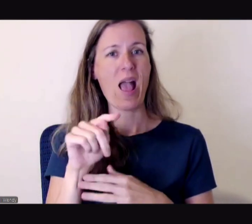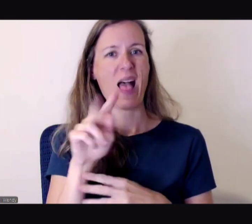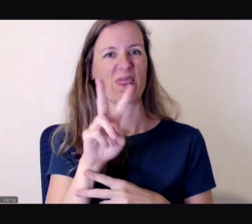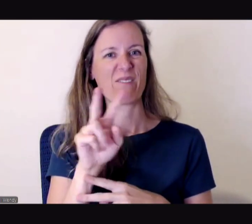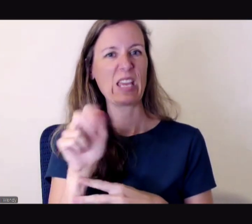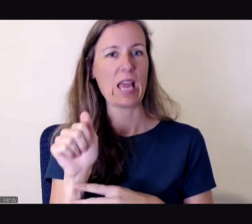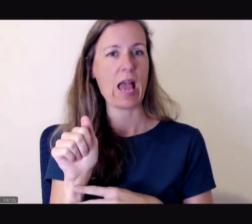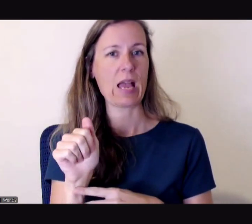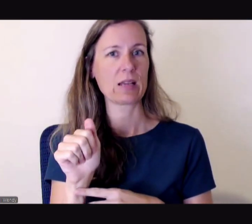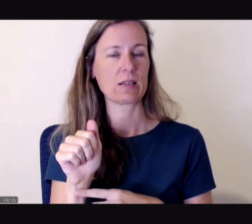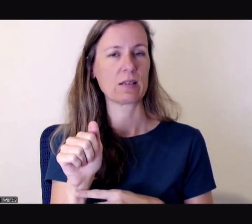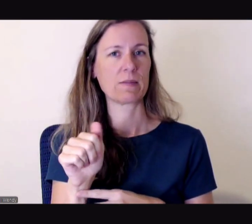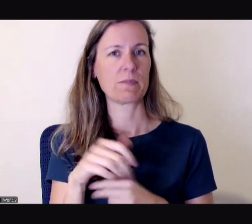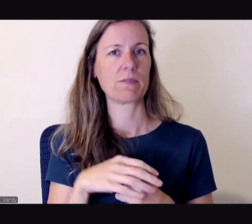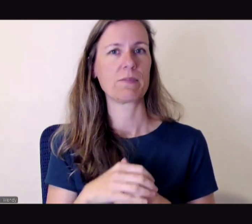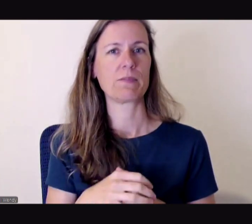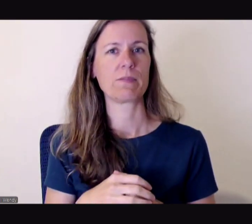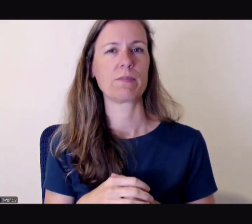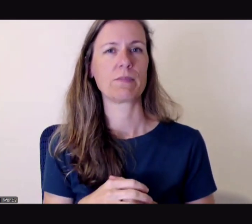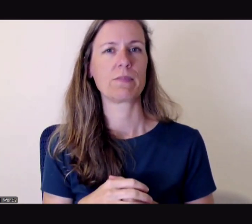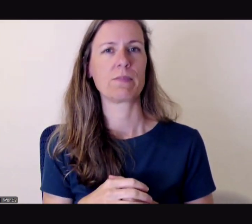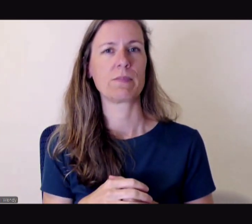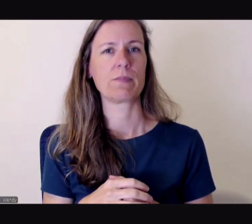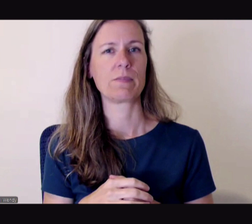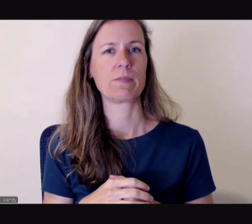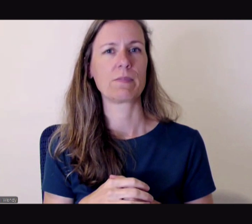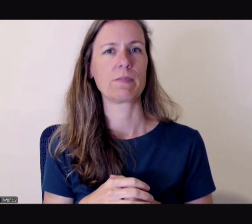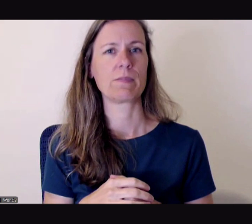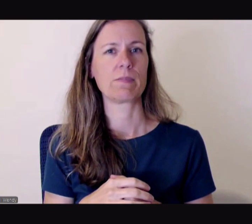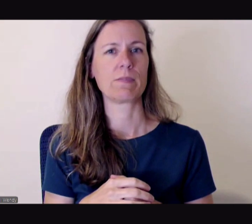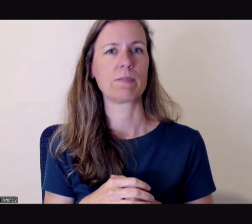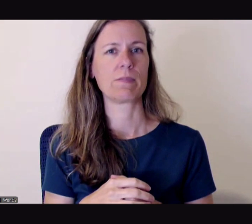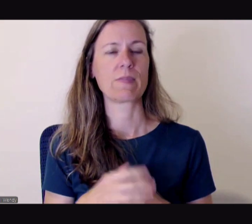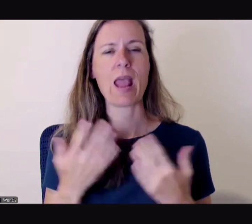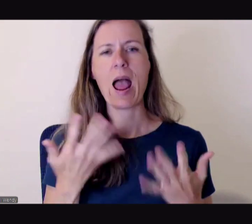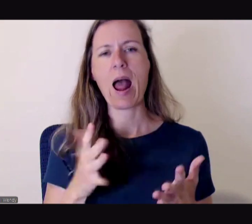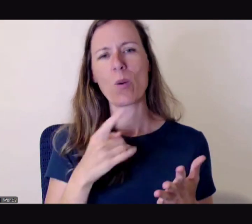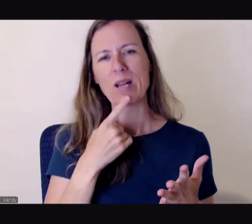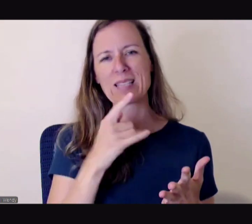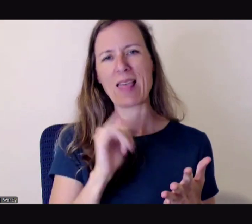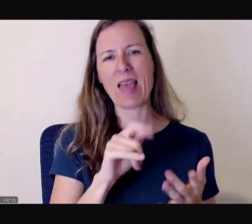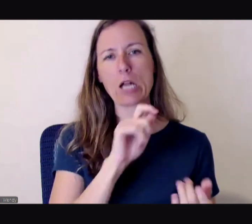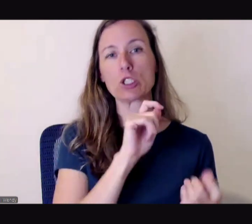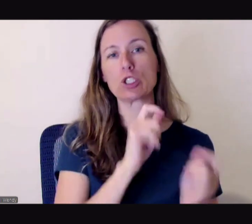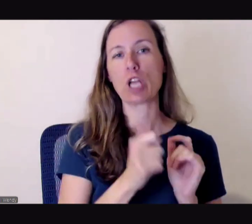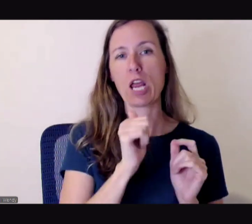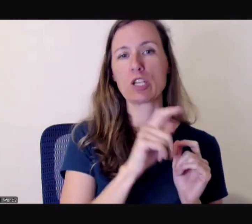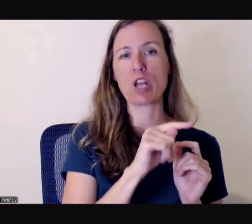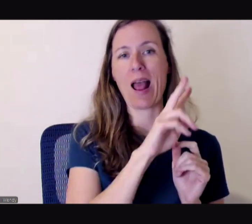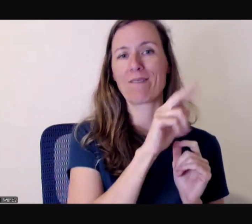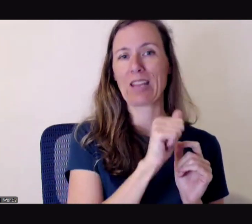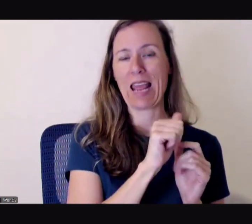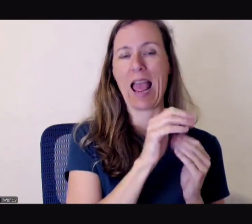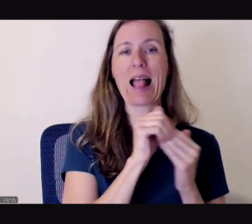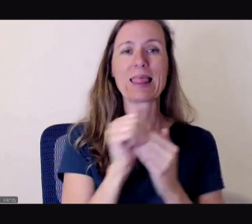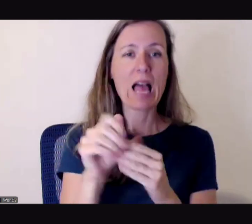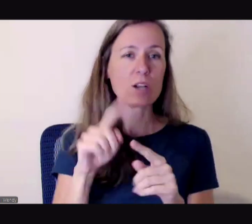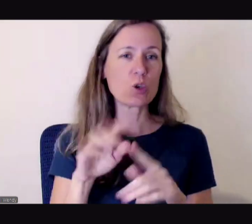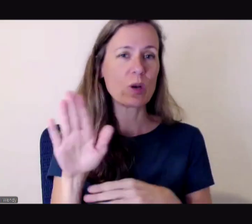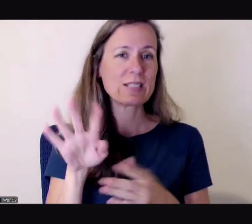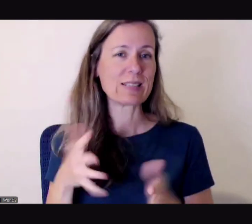say that the changes that have happened at the VA led to his death,